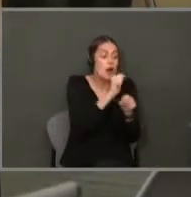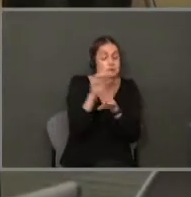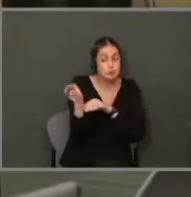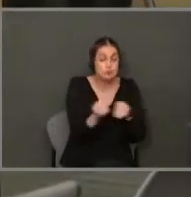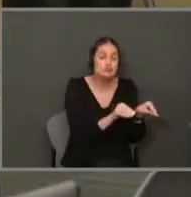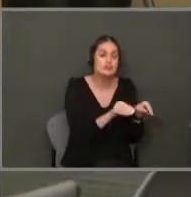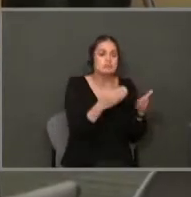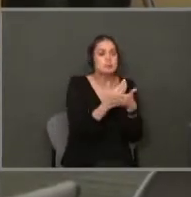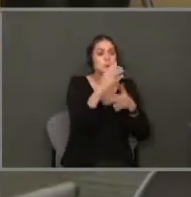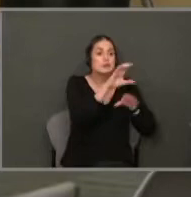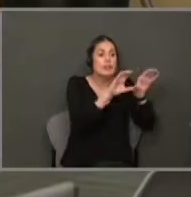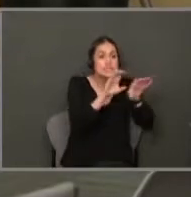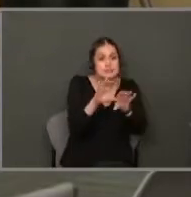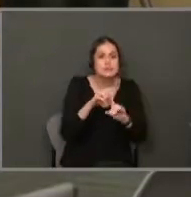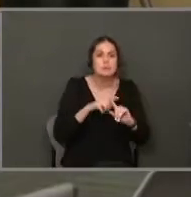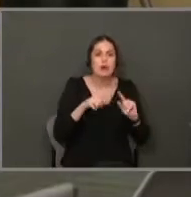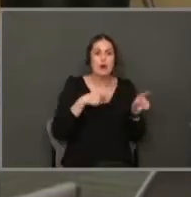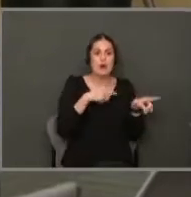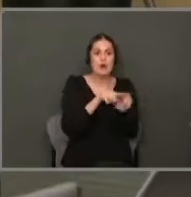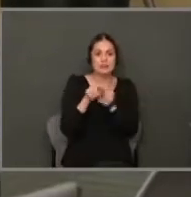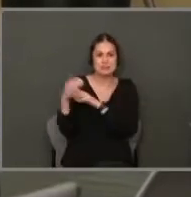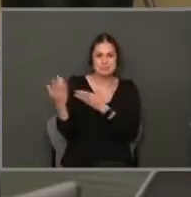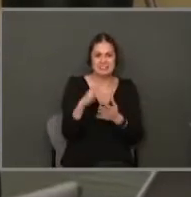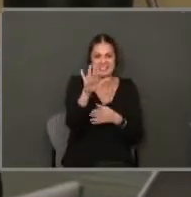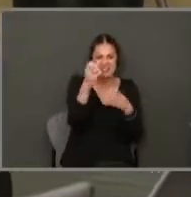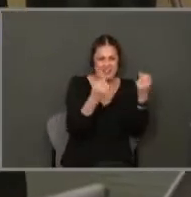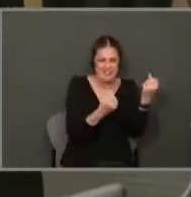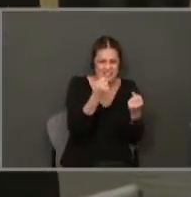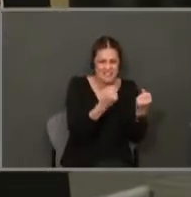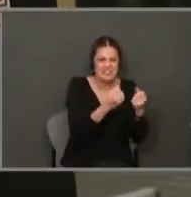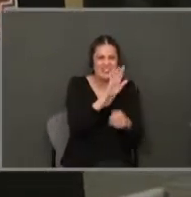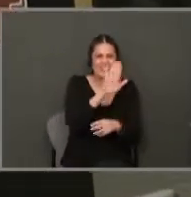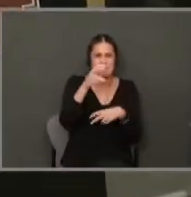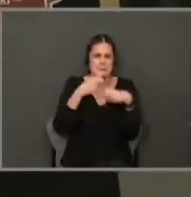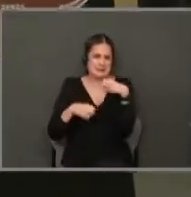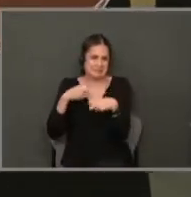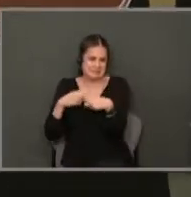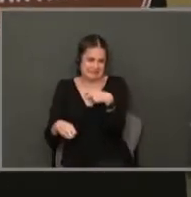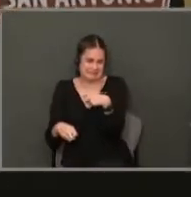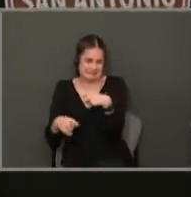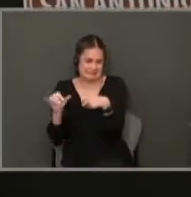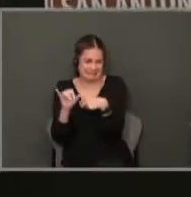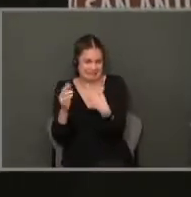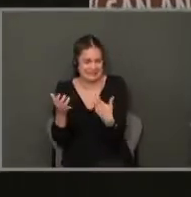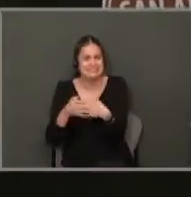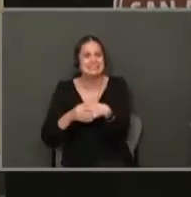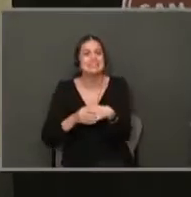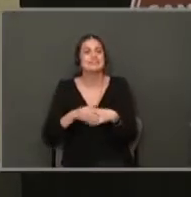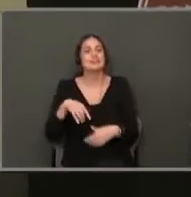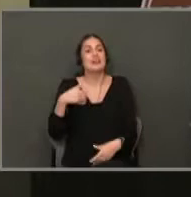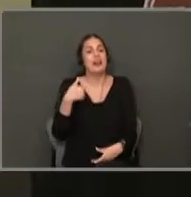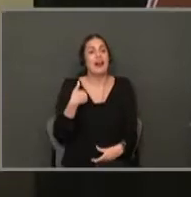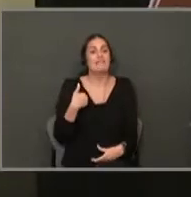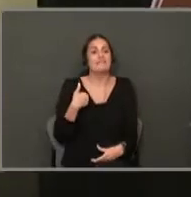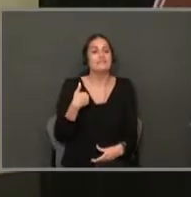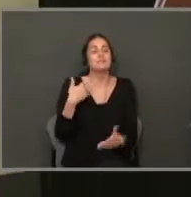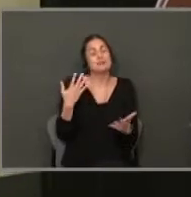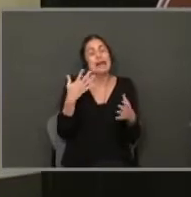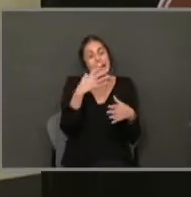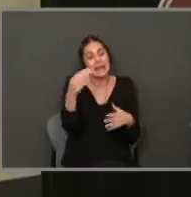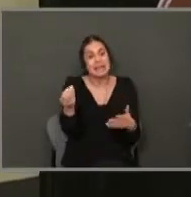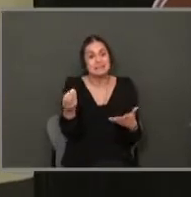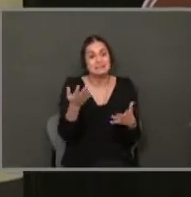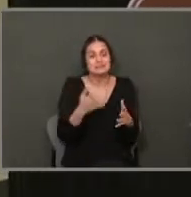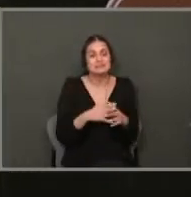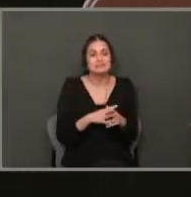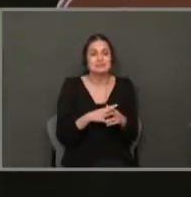new investments here, but they're also bringing their cars, right? And they're bringing their problems. And so we have, and they're